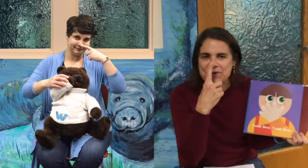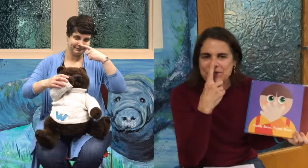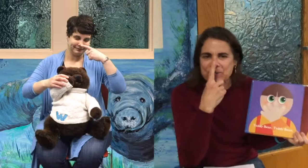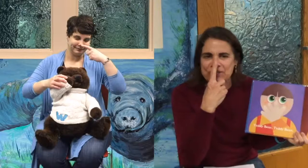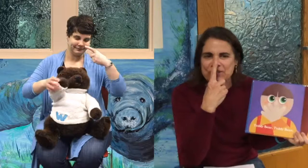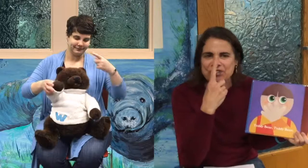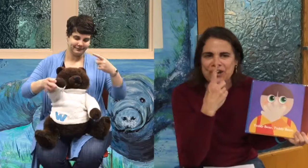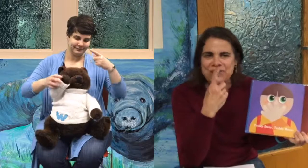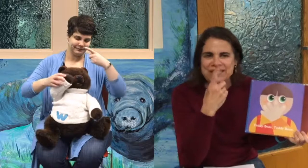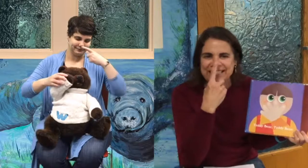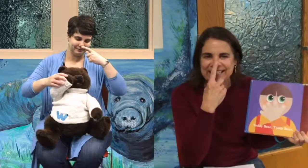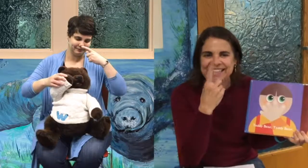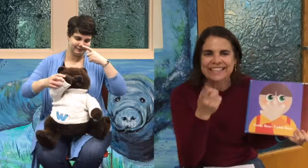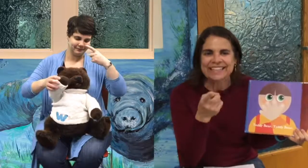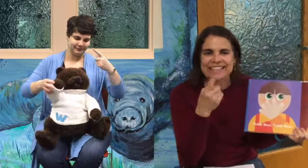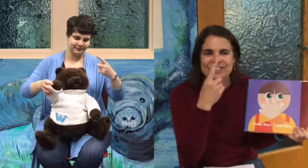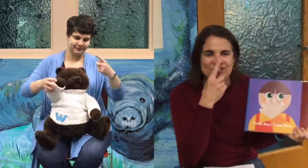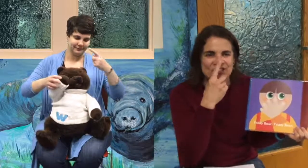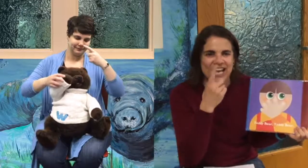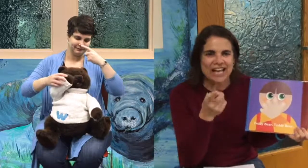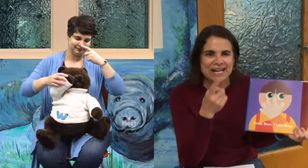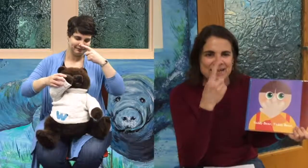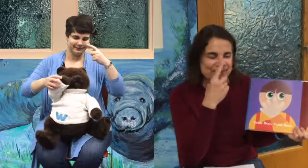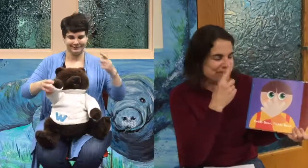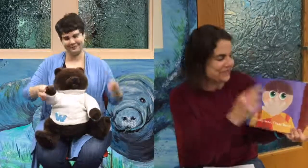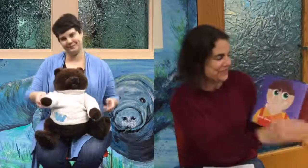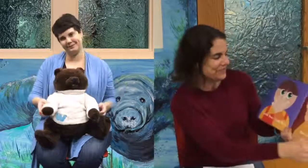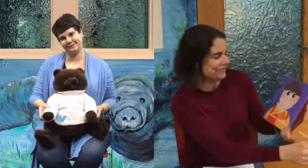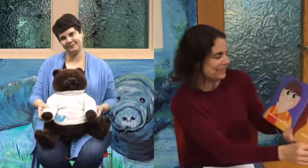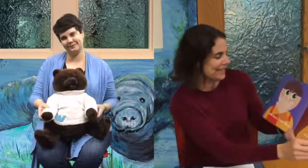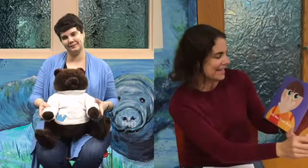Point to your nose. Good job.